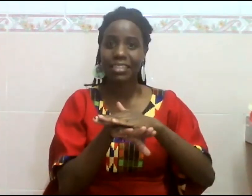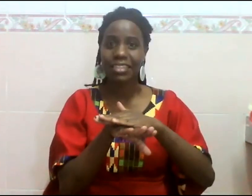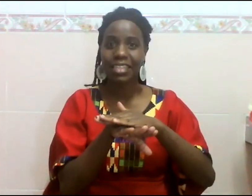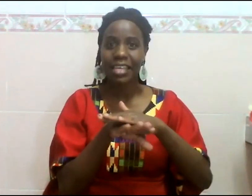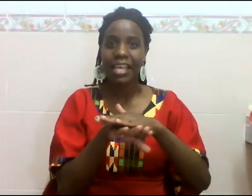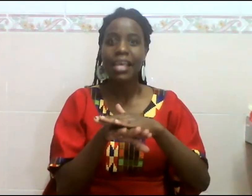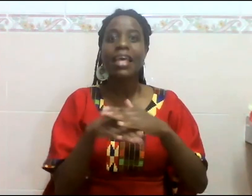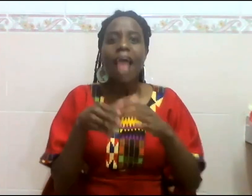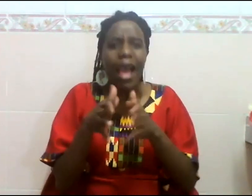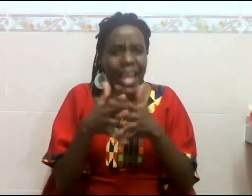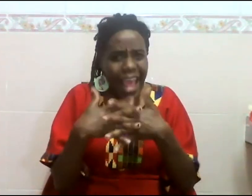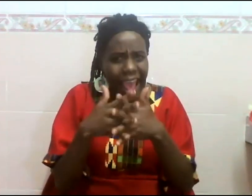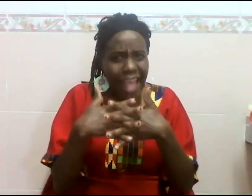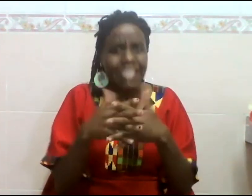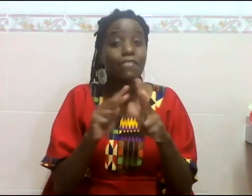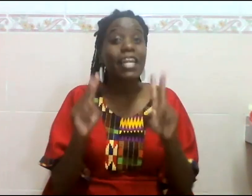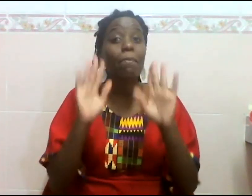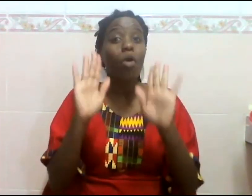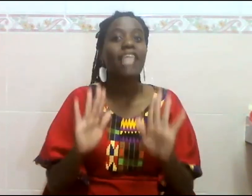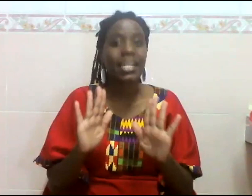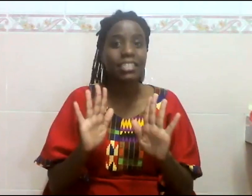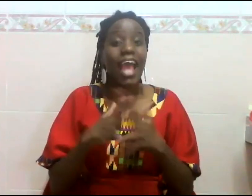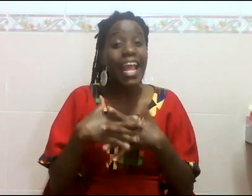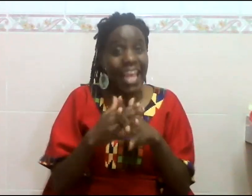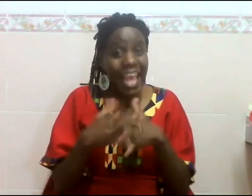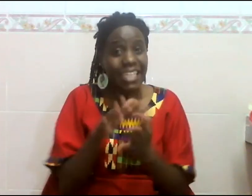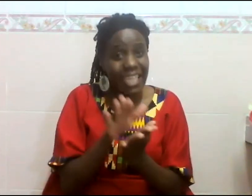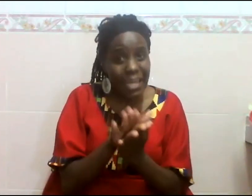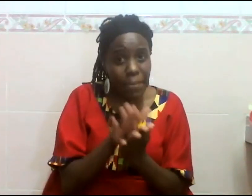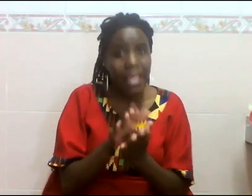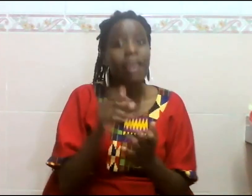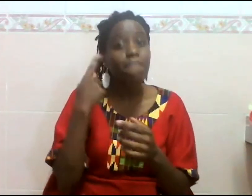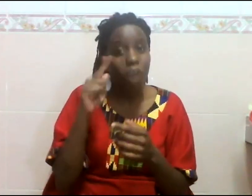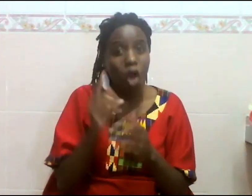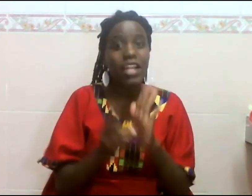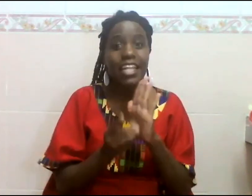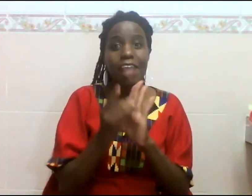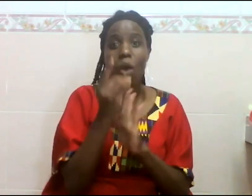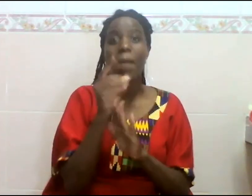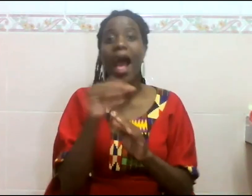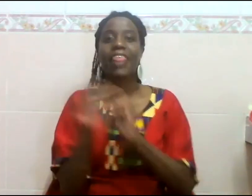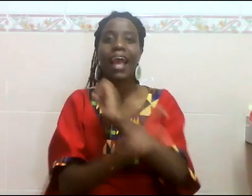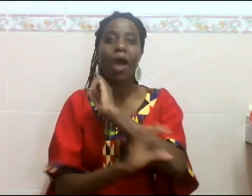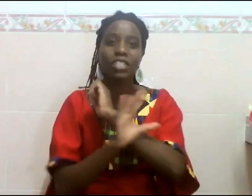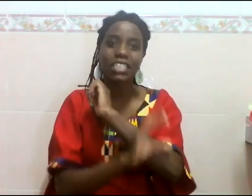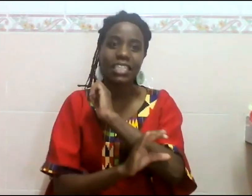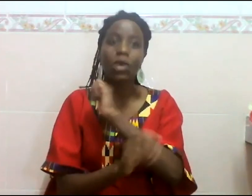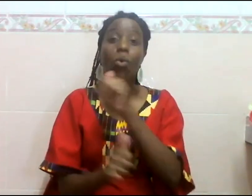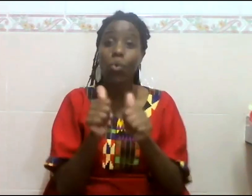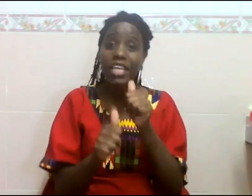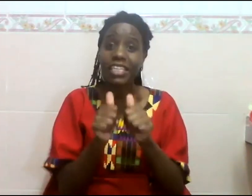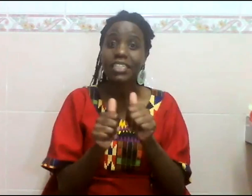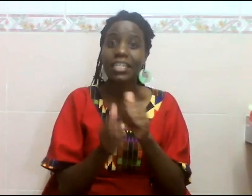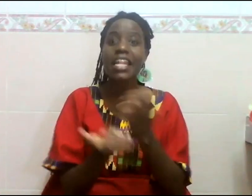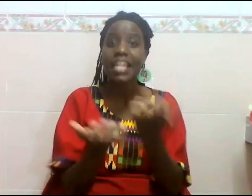a very, very important role in the development of other countries than we as countries